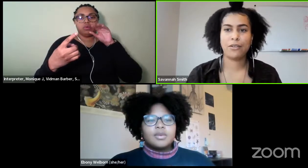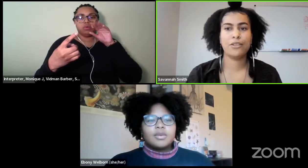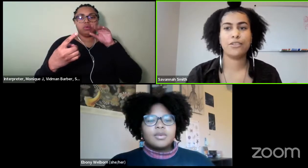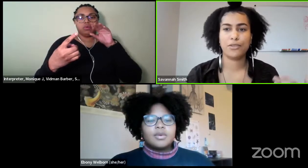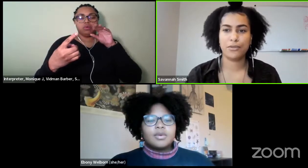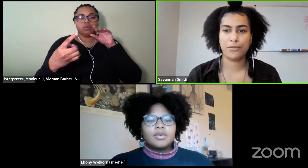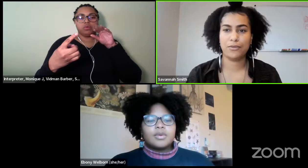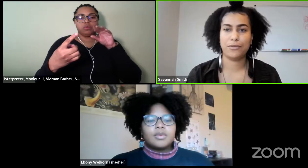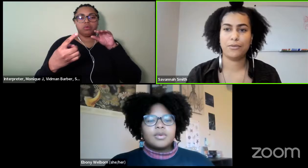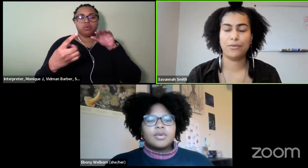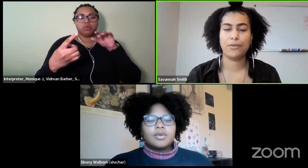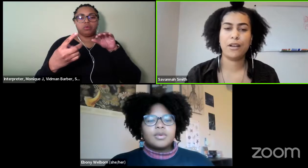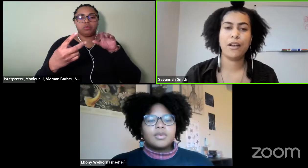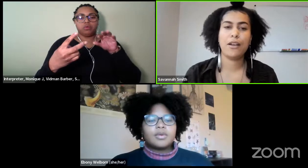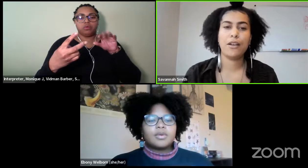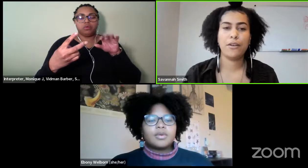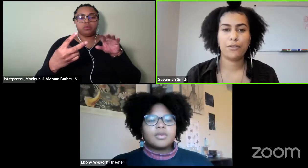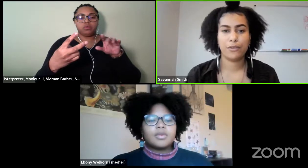exhale, 2,